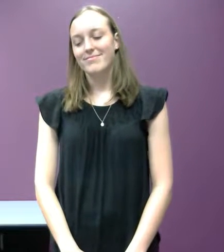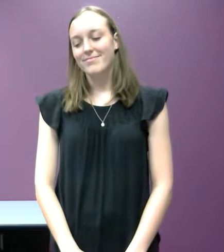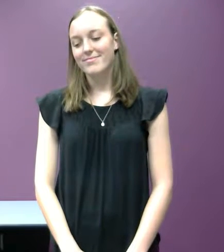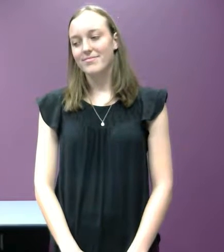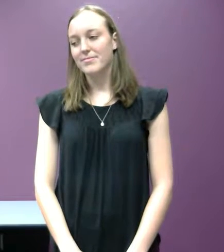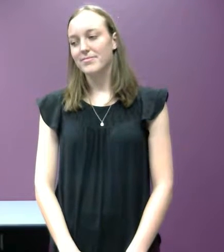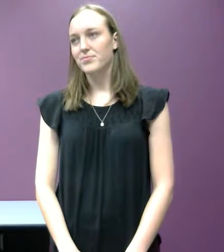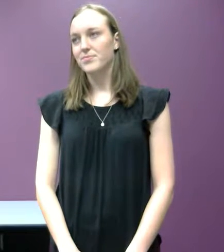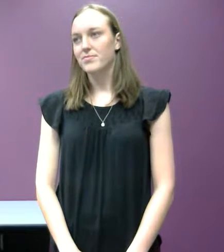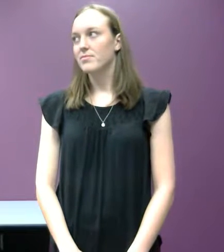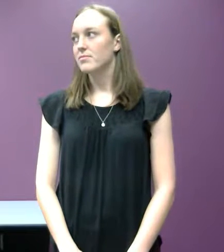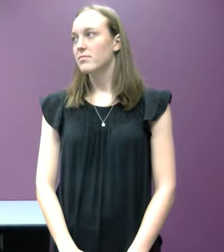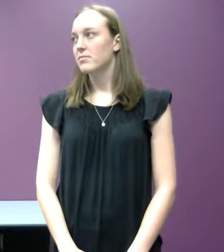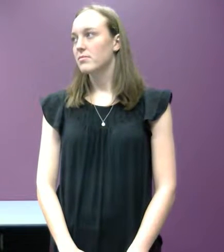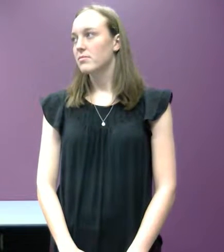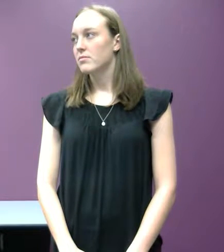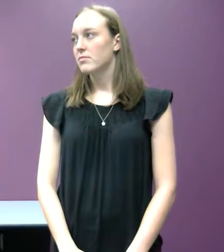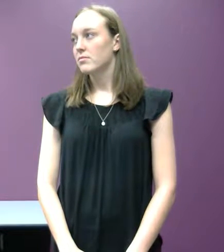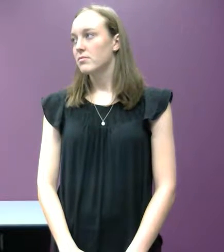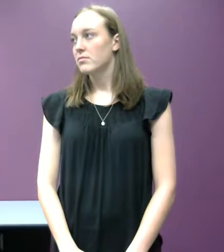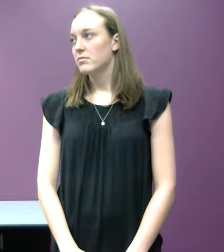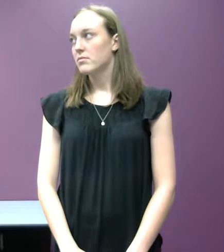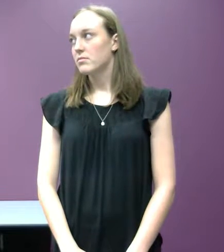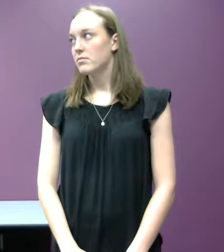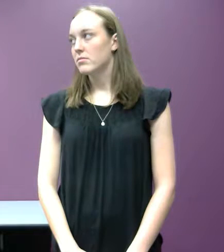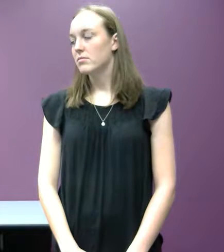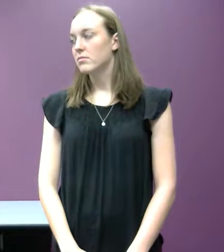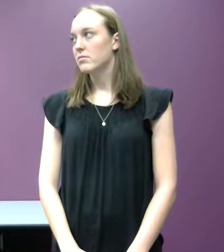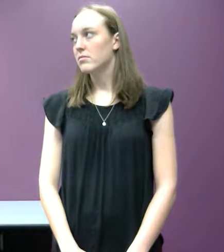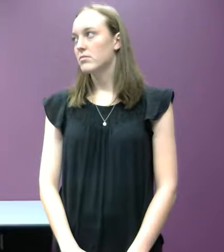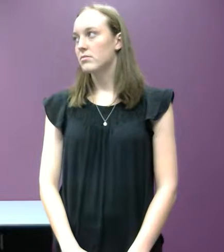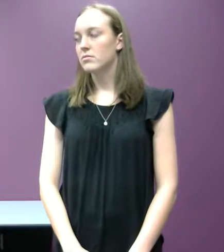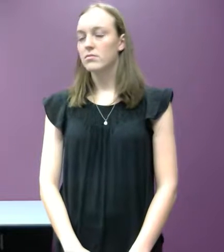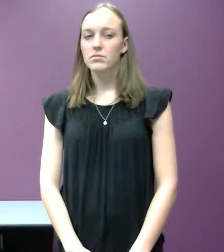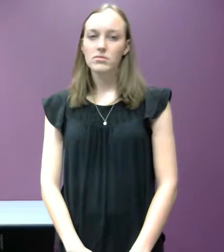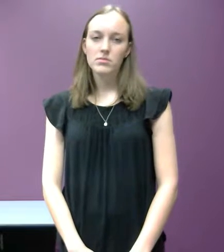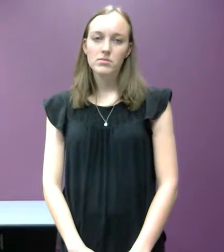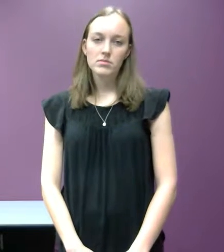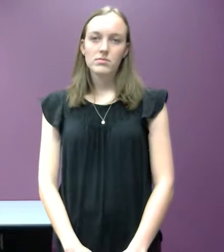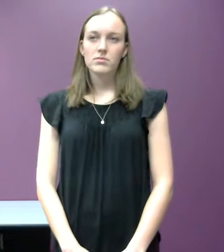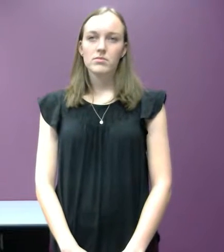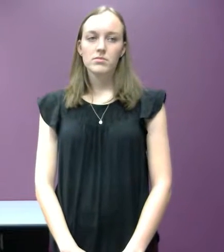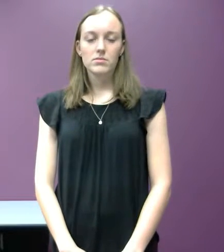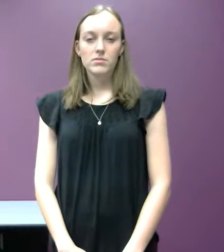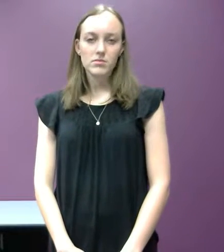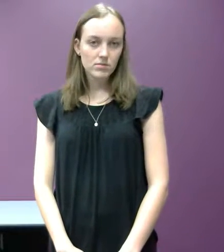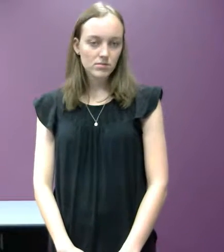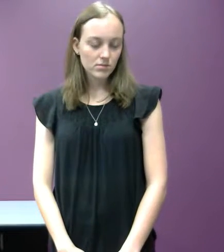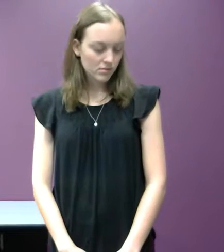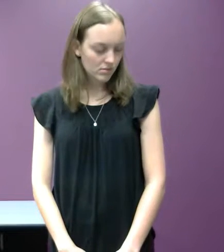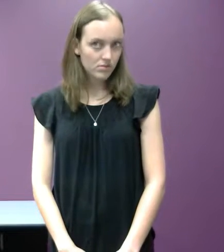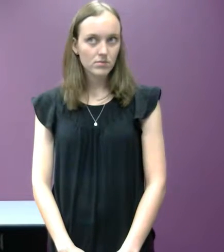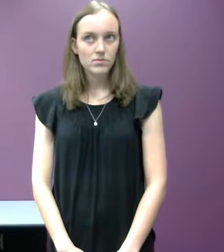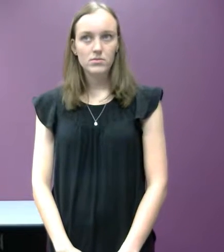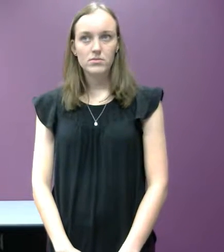the opportunity This to is meet very the teacher soft. for whom you will interpret. You will see a prompt on the screen to tell you when to begin your interpretation. You will